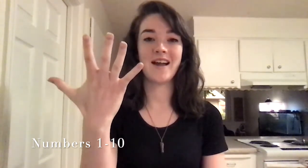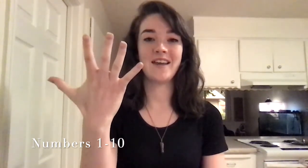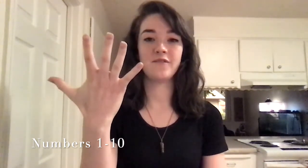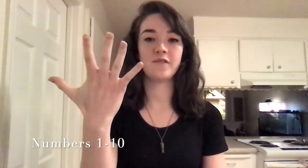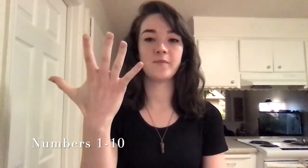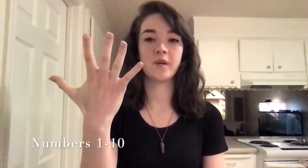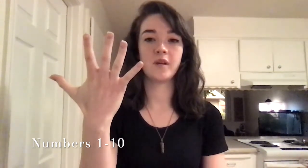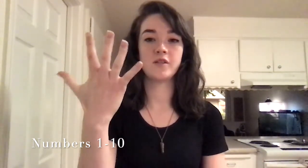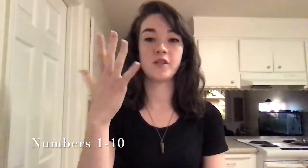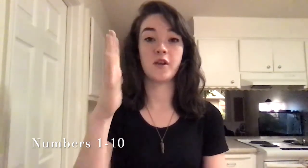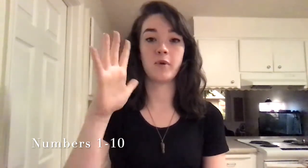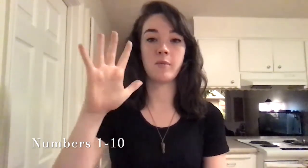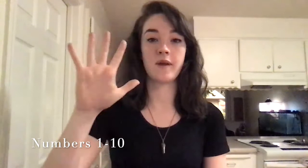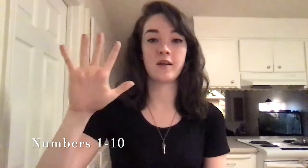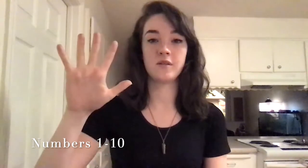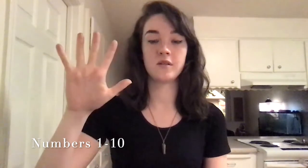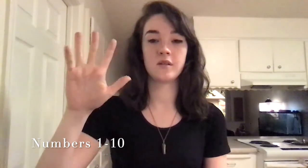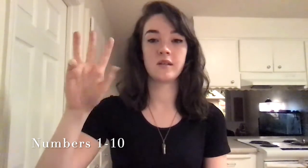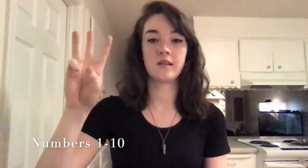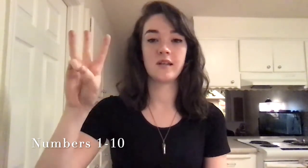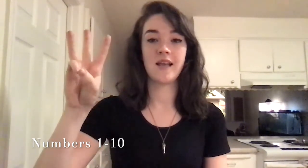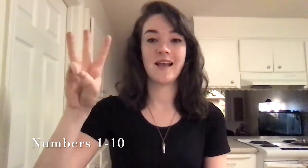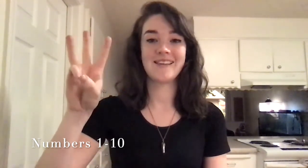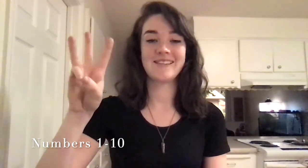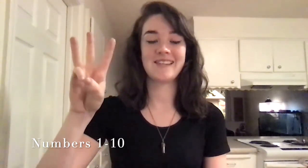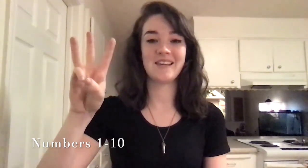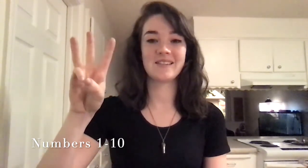5, turn our palm around, 6,